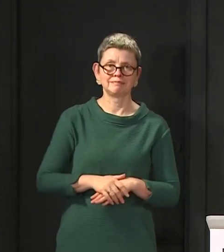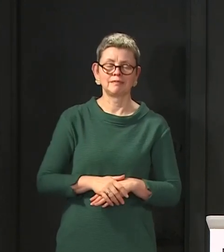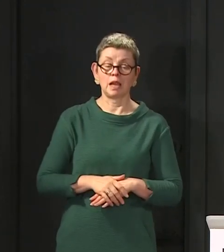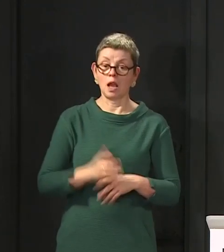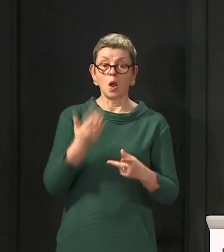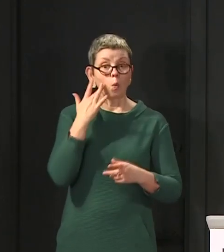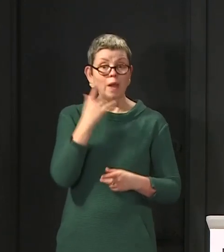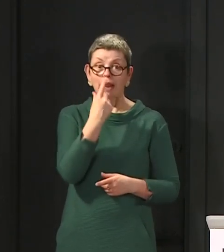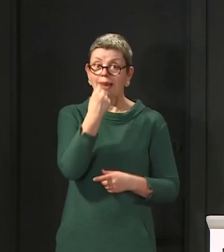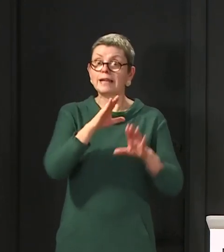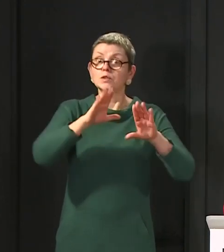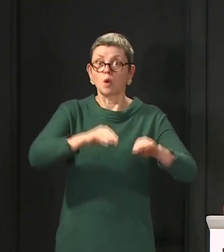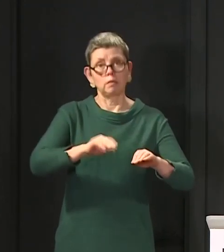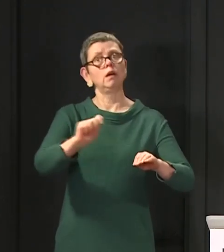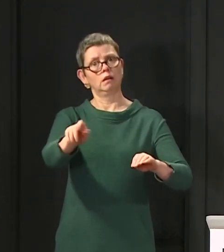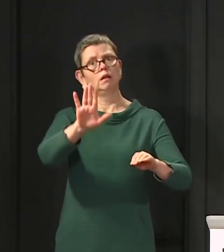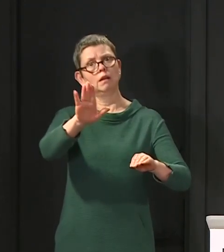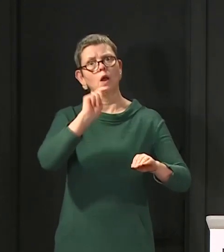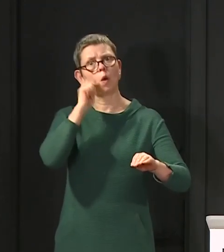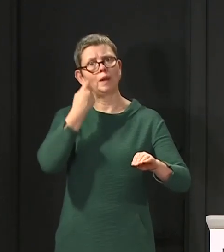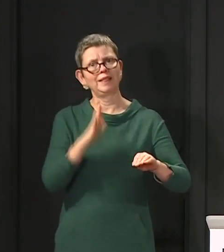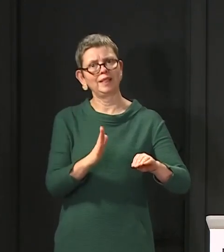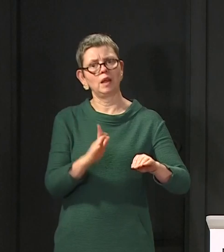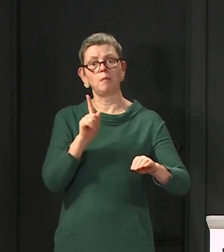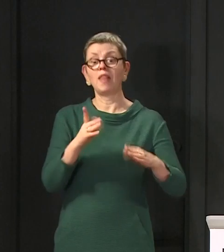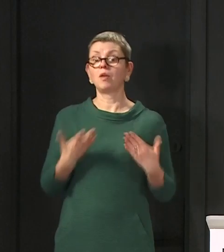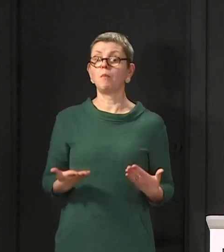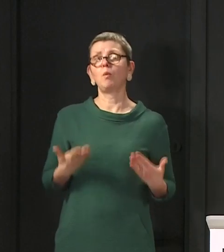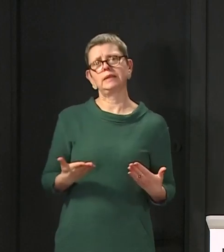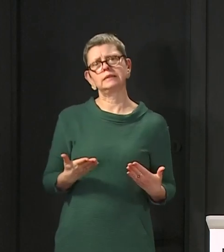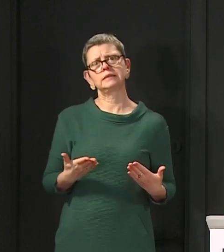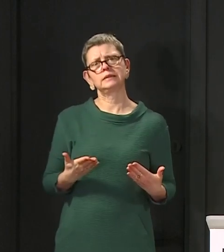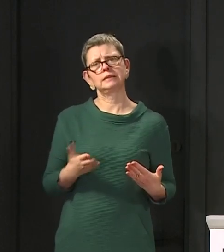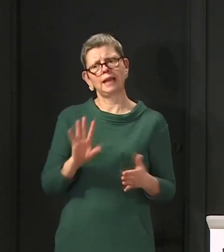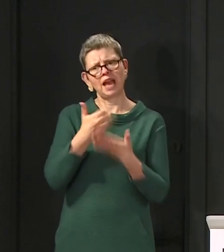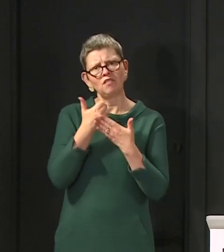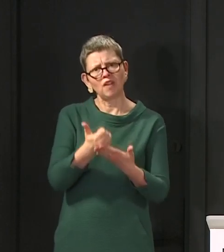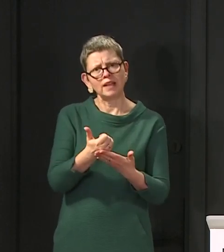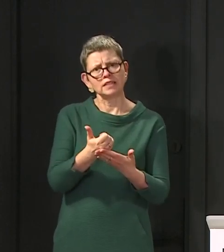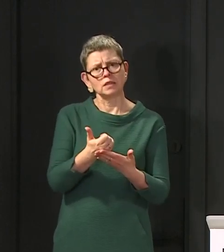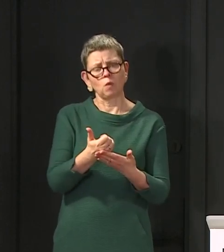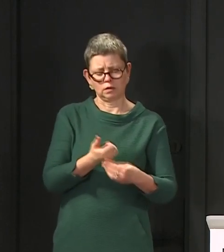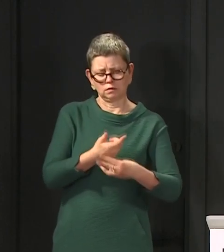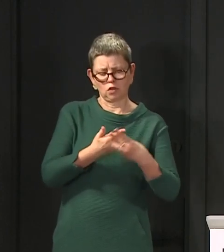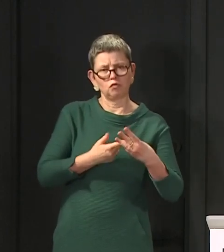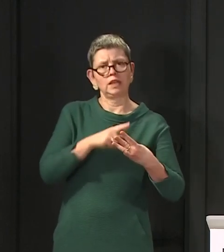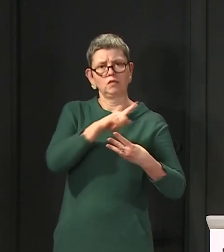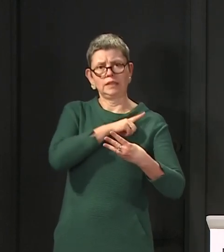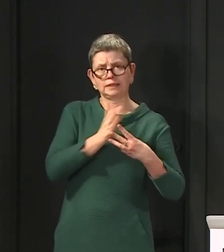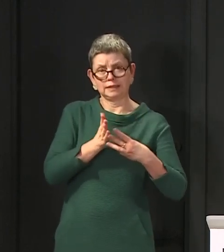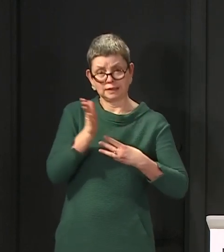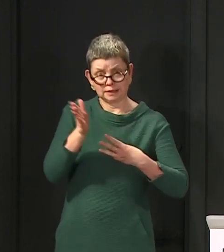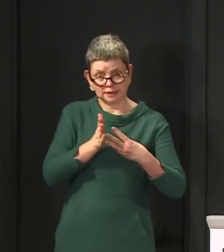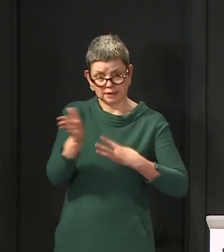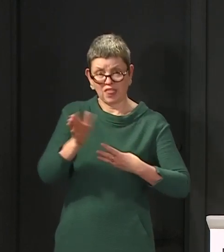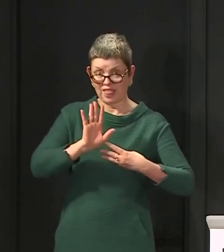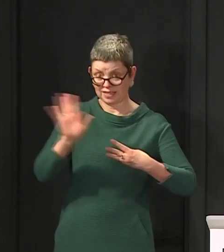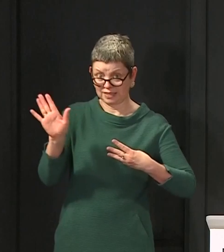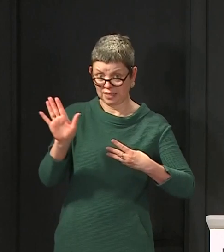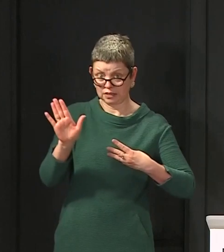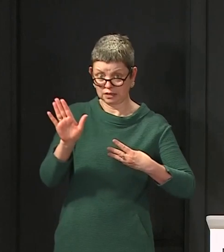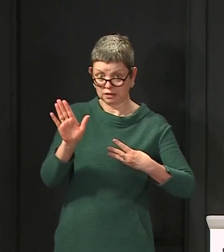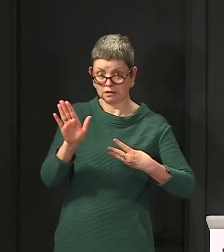than I consider it necessary, but I judge it necessary now to advise people, except for these essential reasons that you know about, stay at home. That